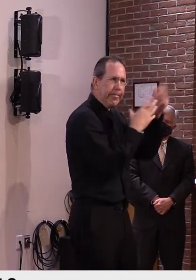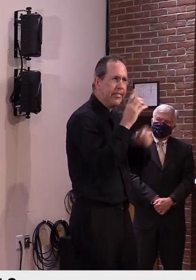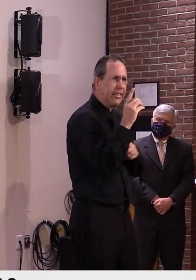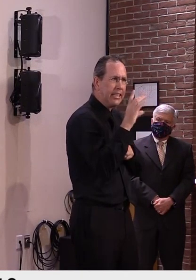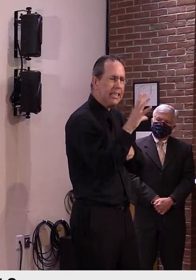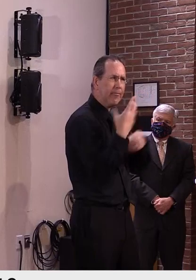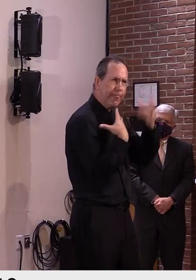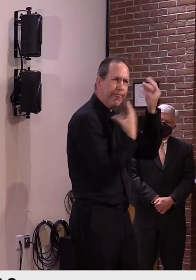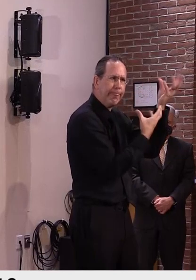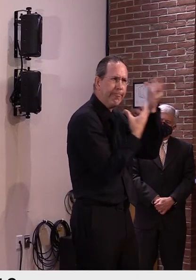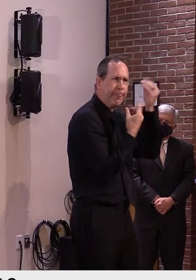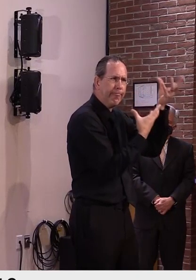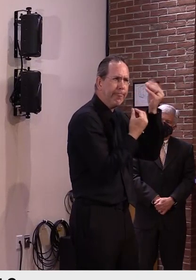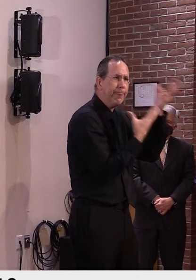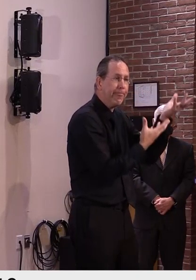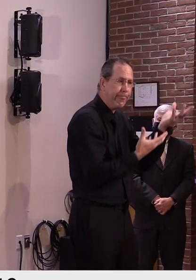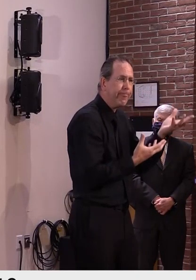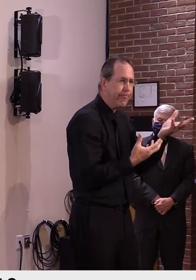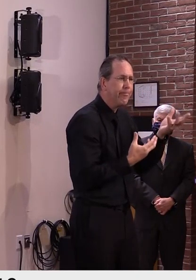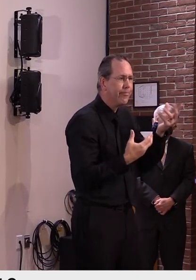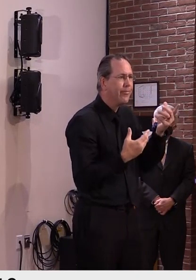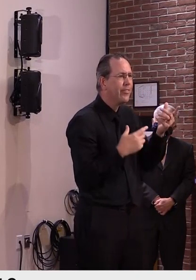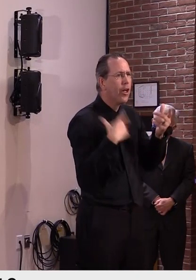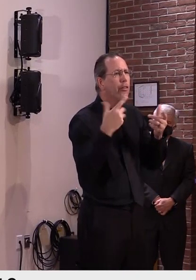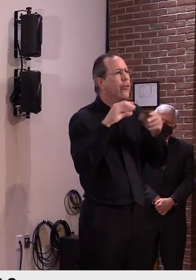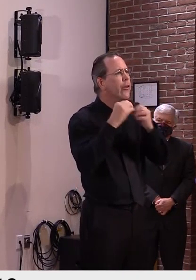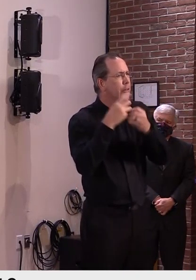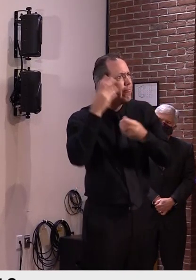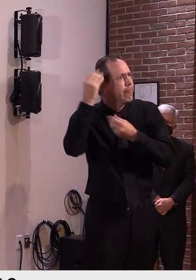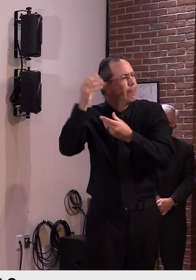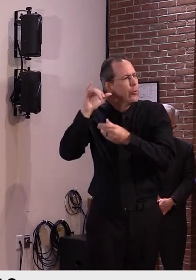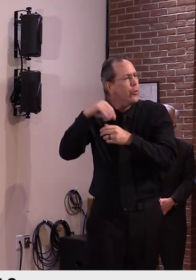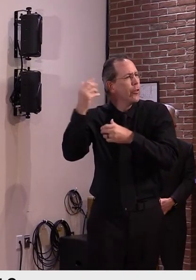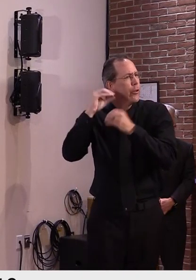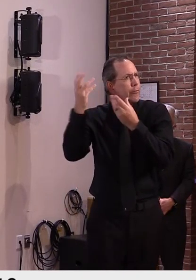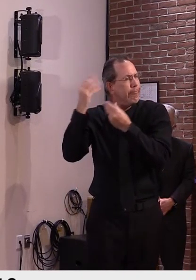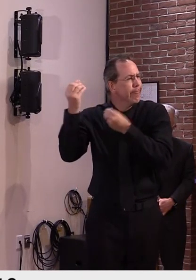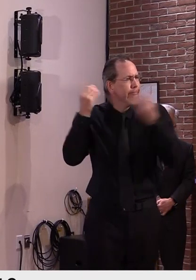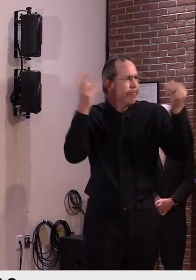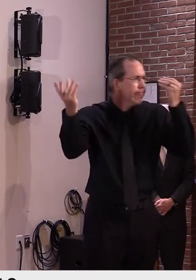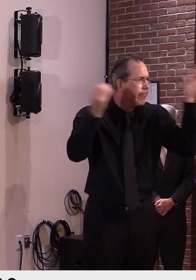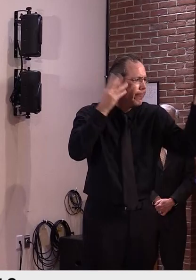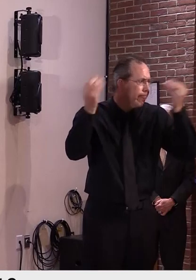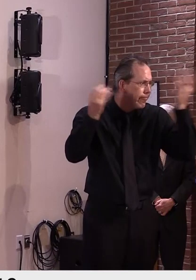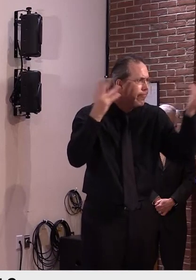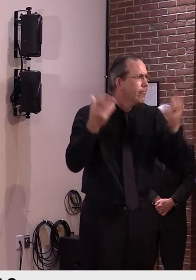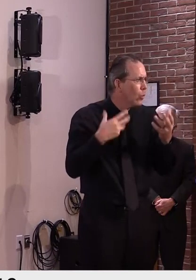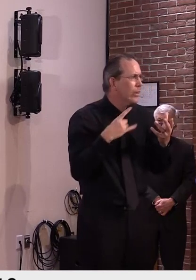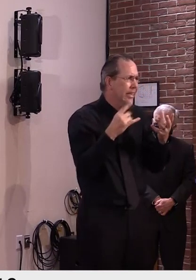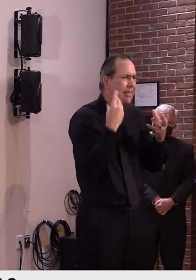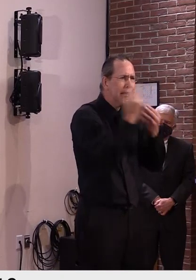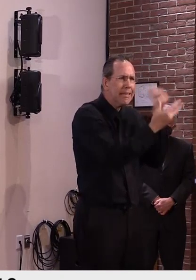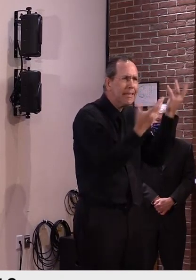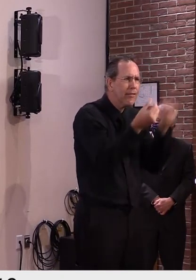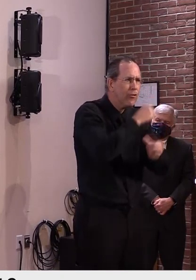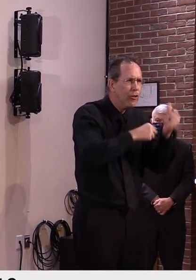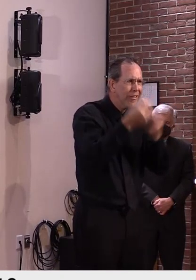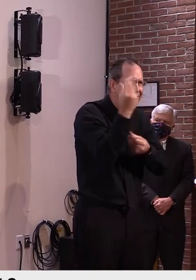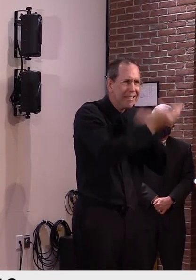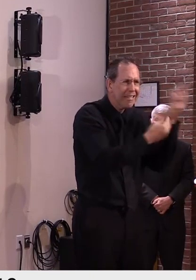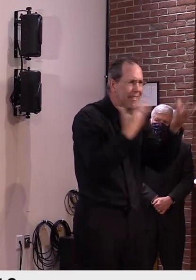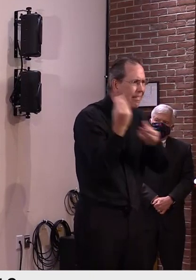often, including CDC and HHS, and indeed then had a direct